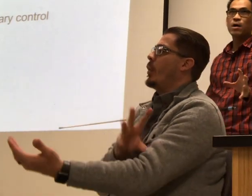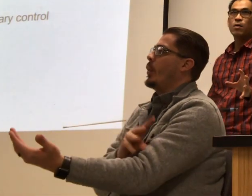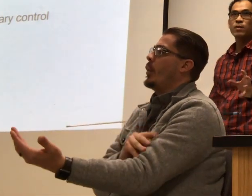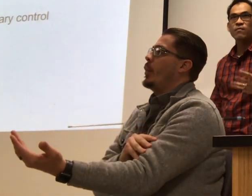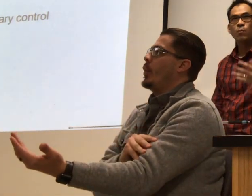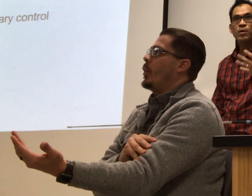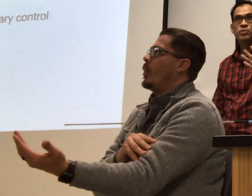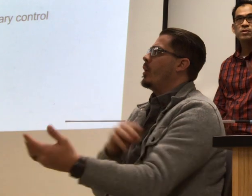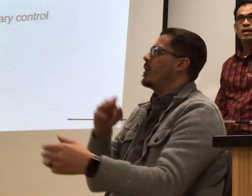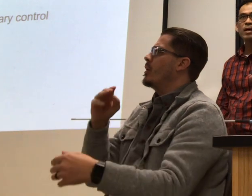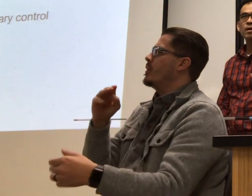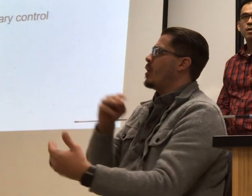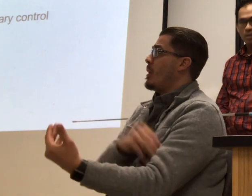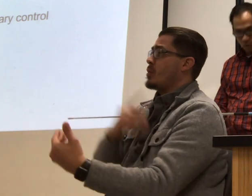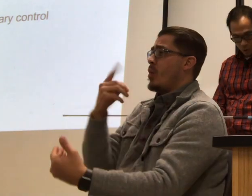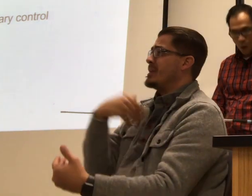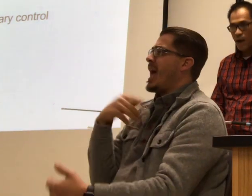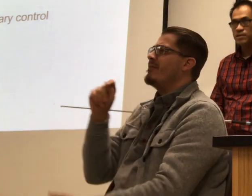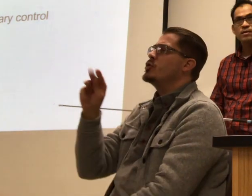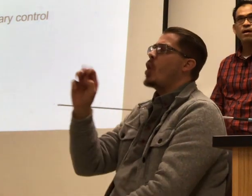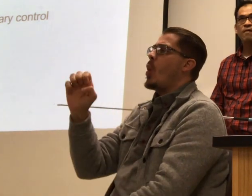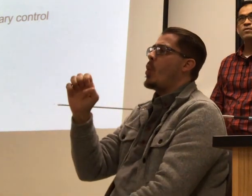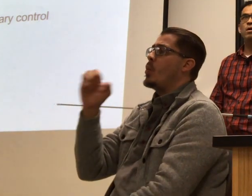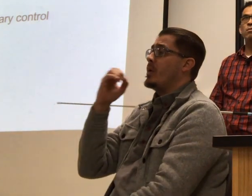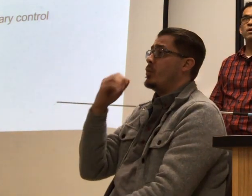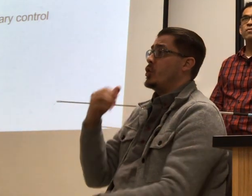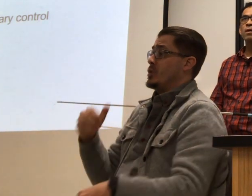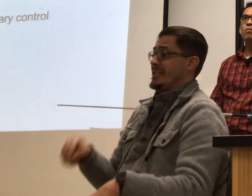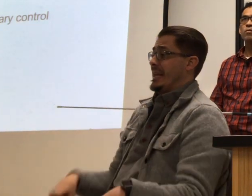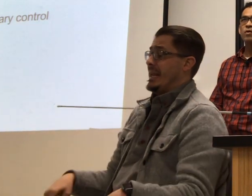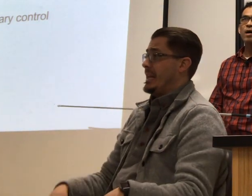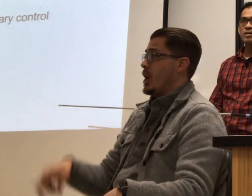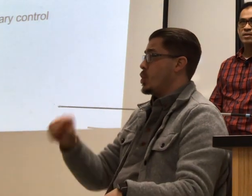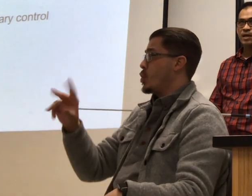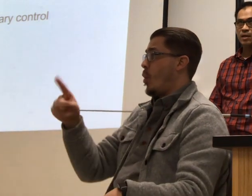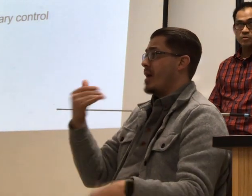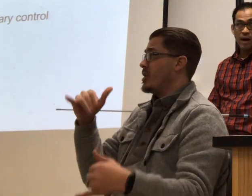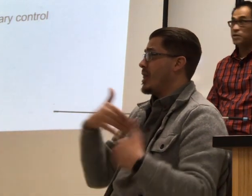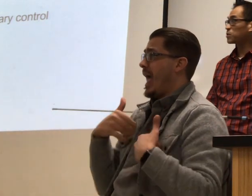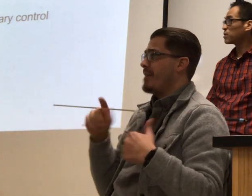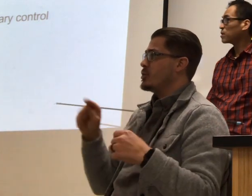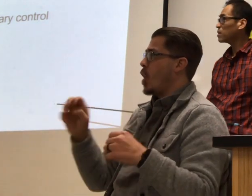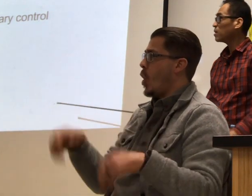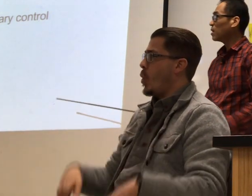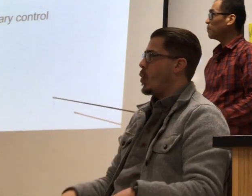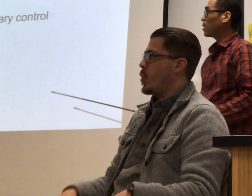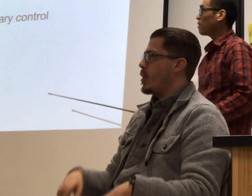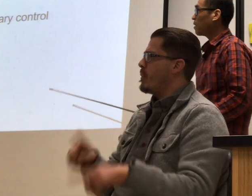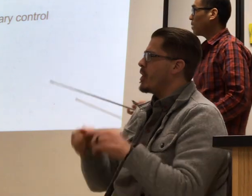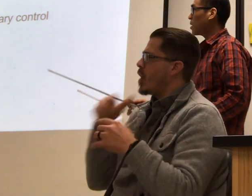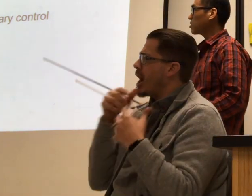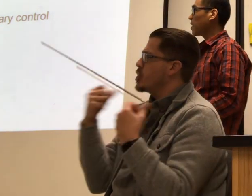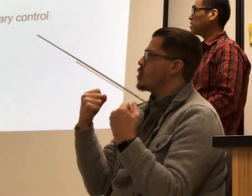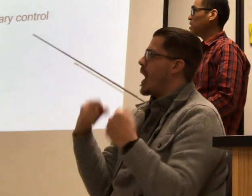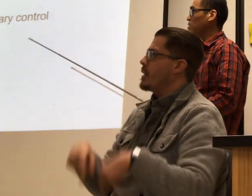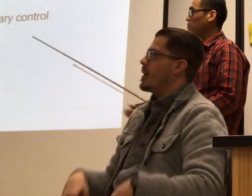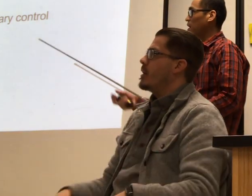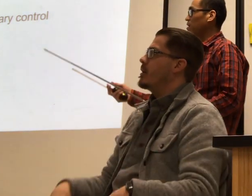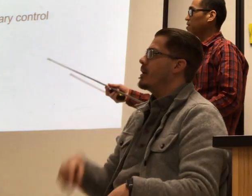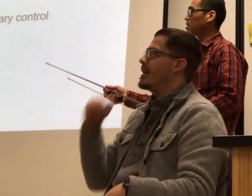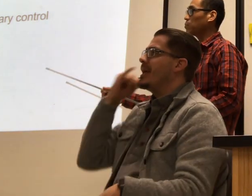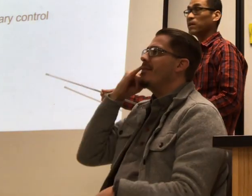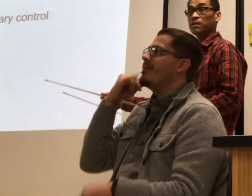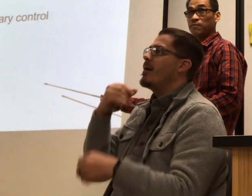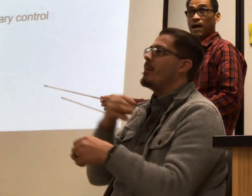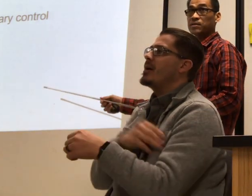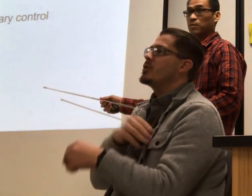always have tone. Even when you're sitting, your quads still have tone, even though they're not in the state of contraction. But a muscle that's